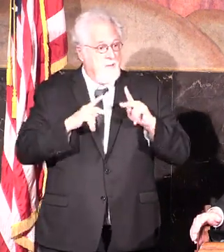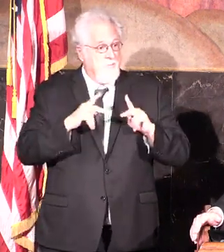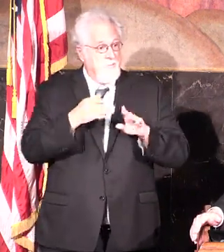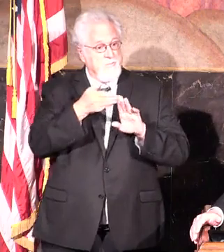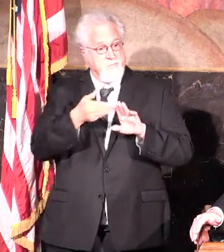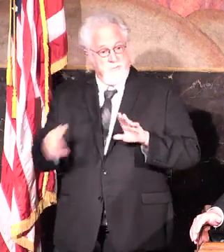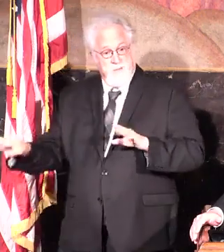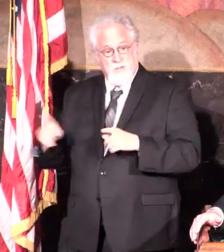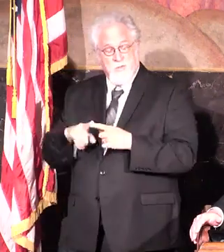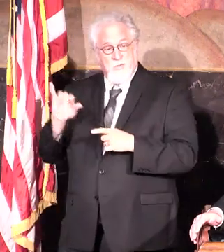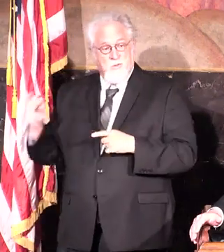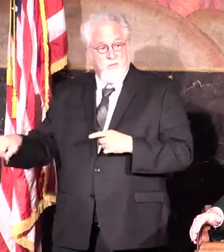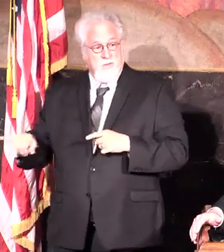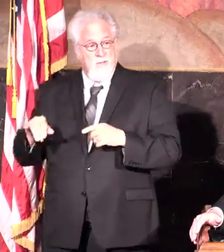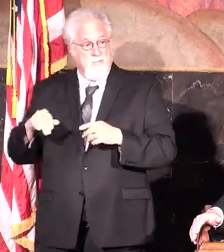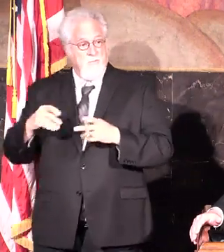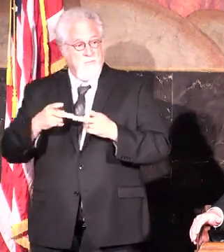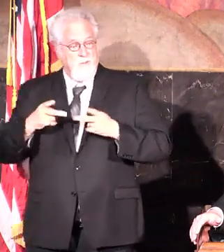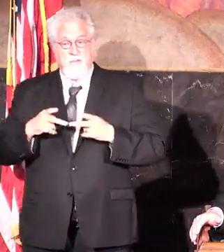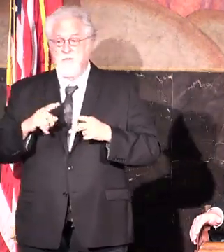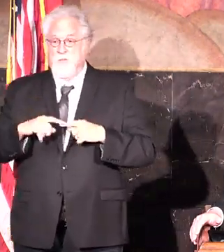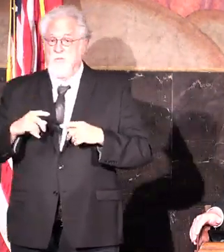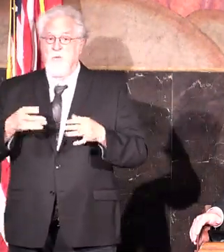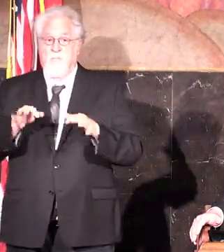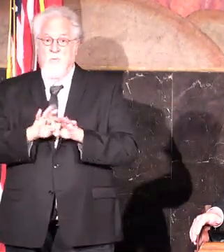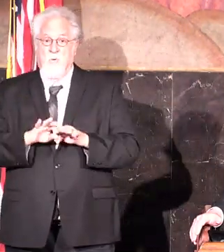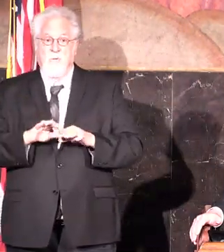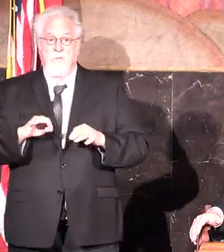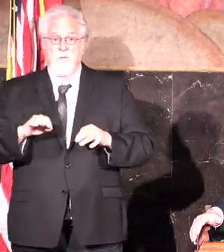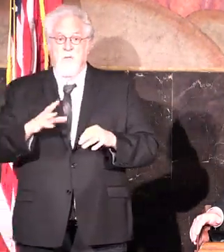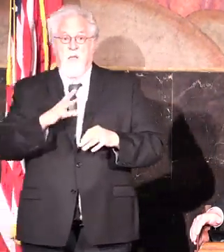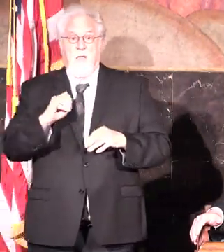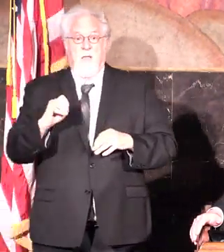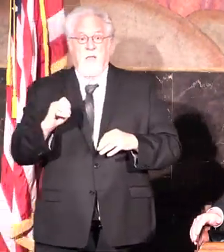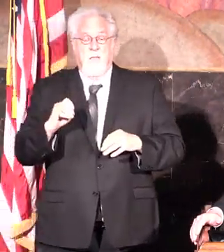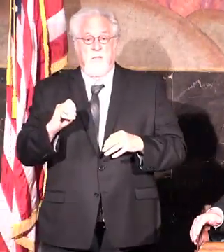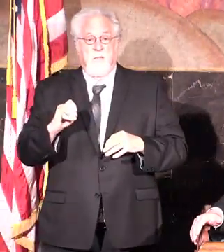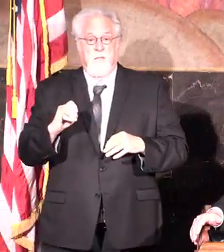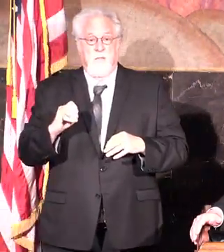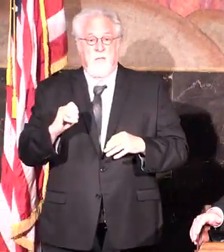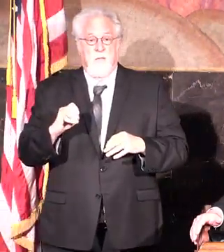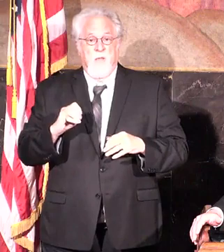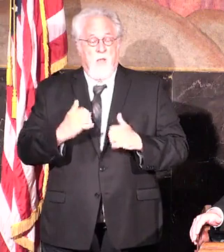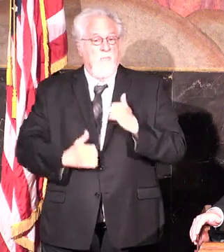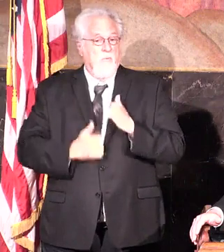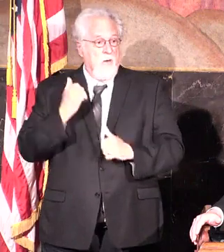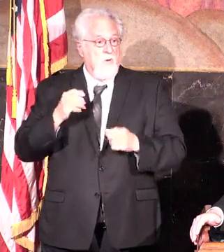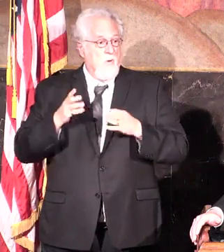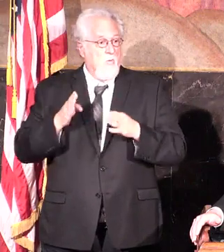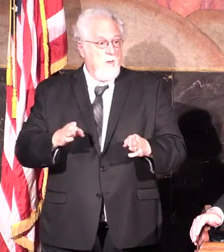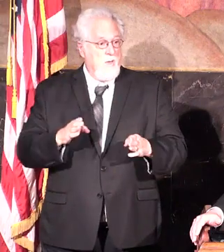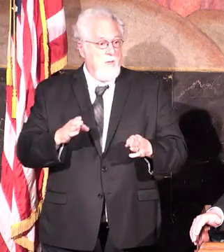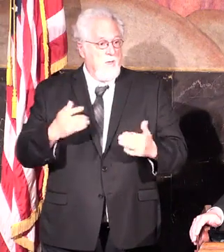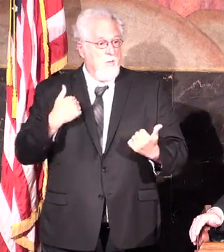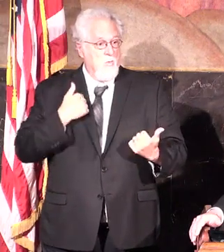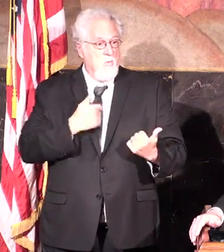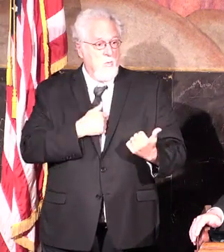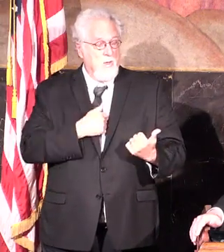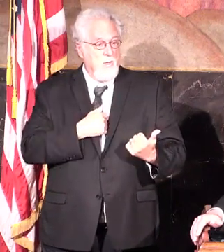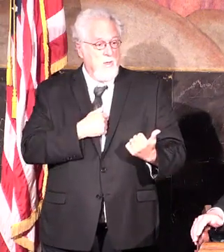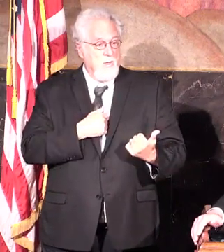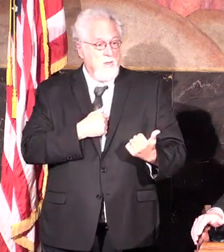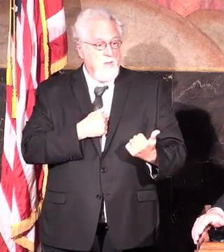in that medical monitoring station, so it remains very important, and it is the primary means by which we